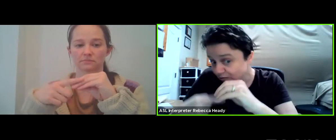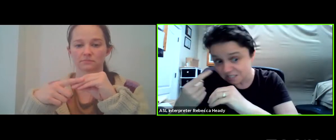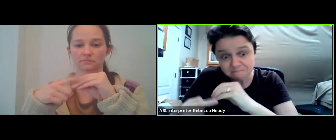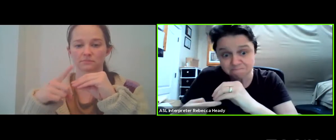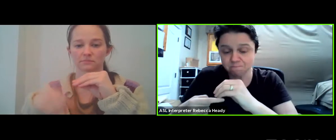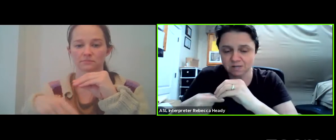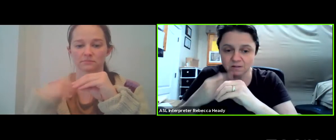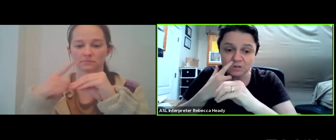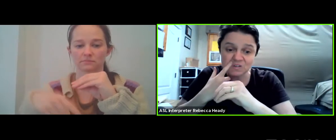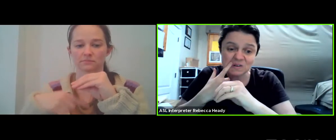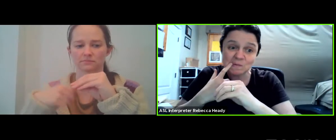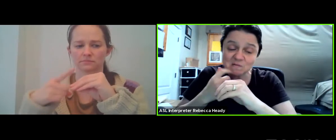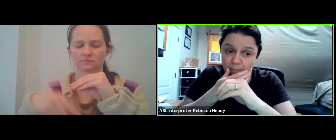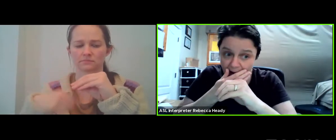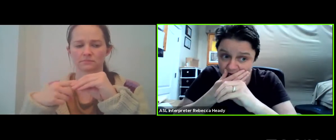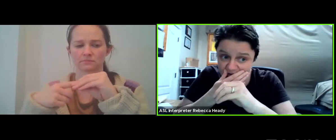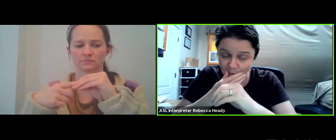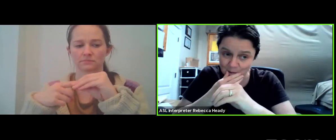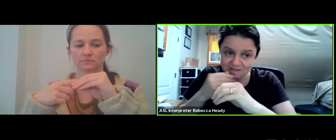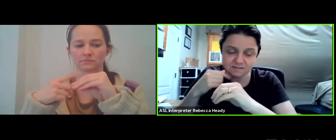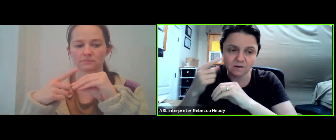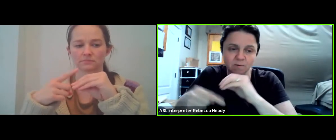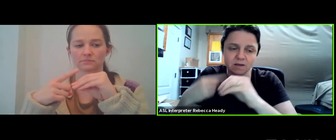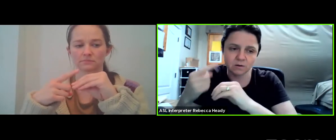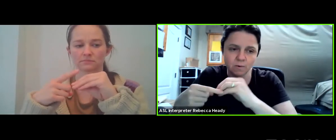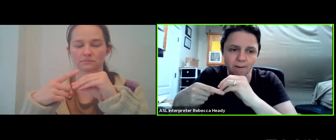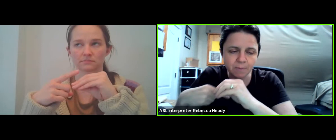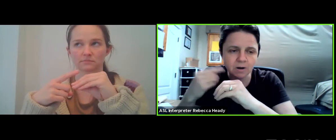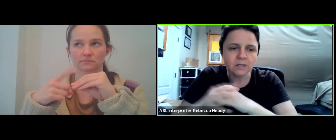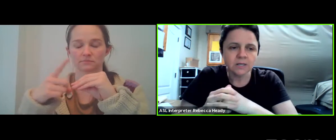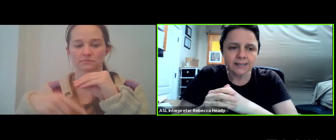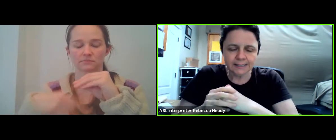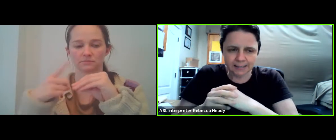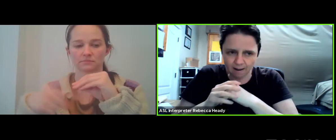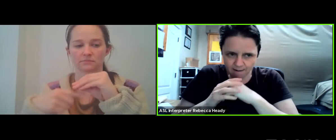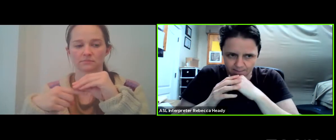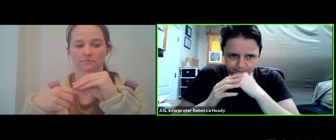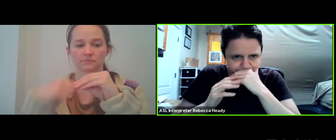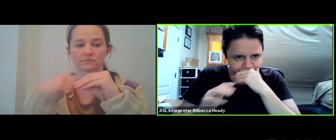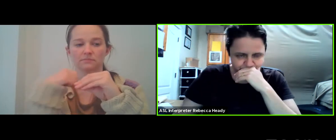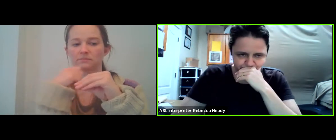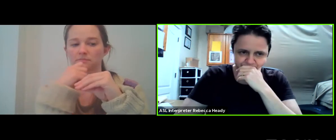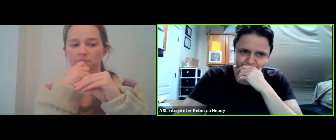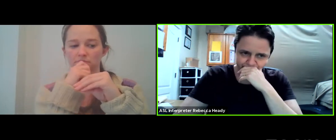for about, the little symbol for about. So maybe that's another way you can remember.